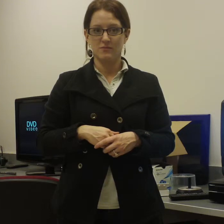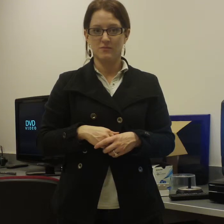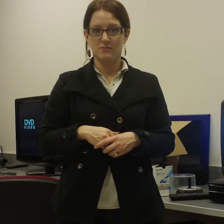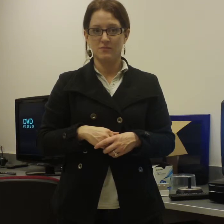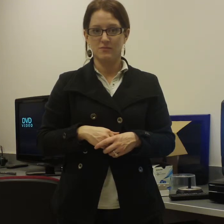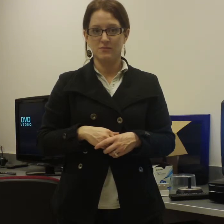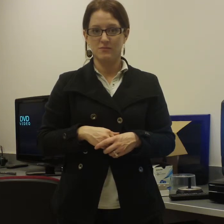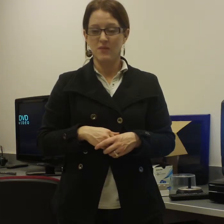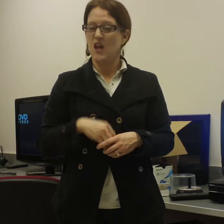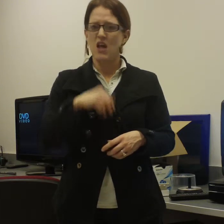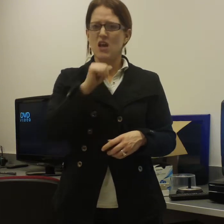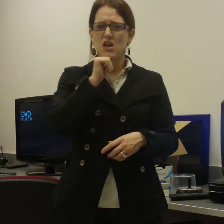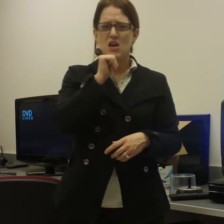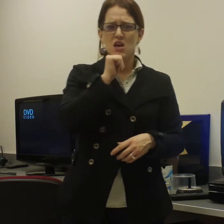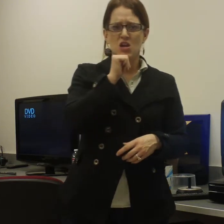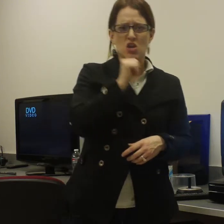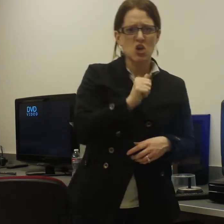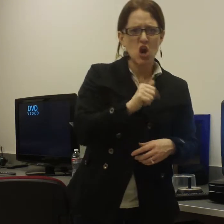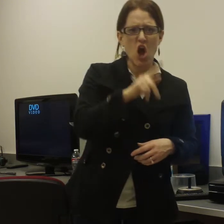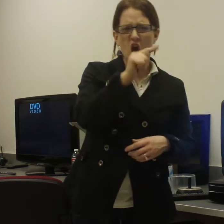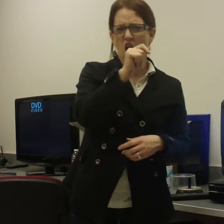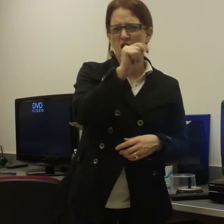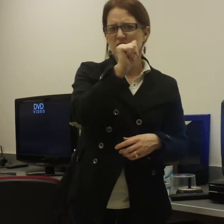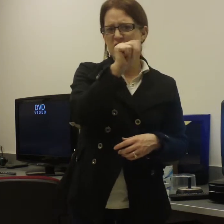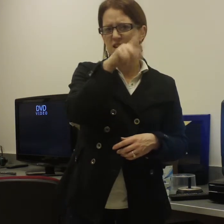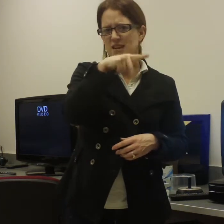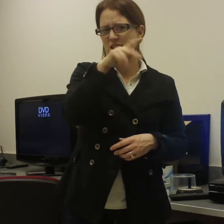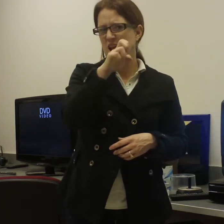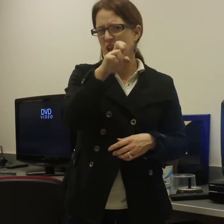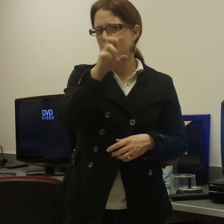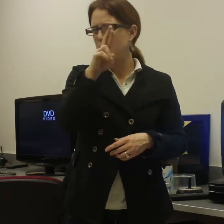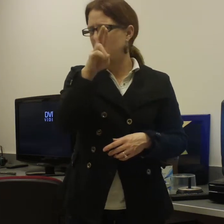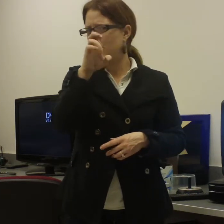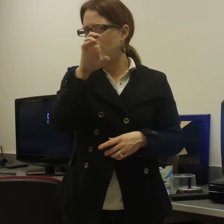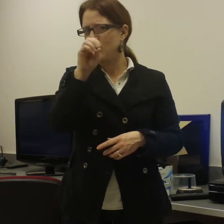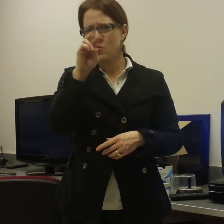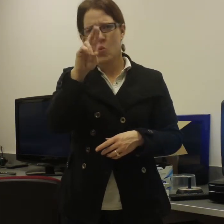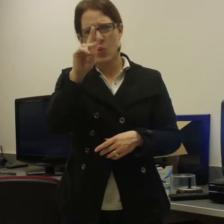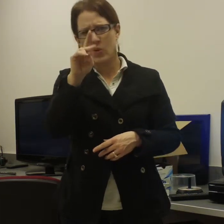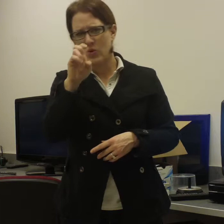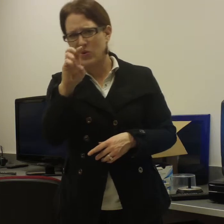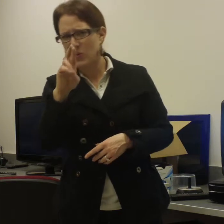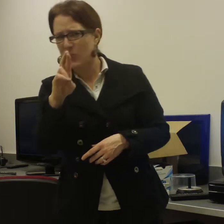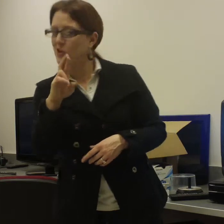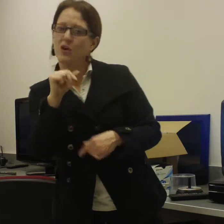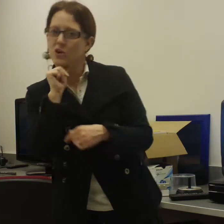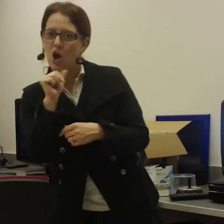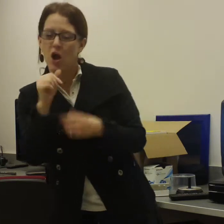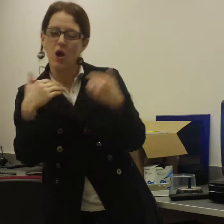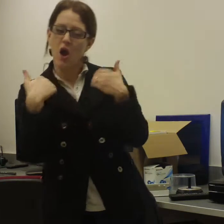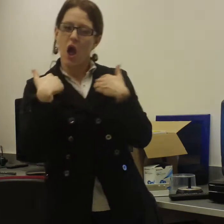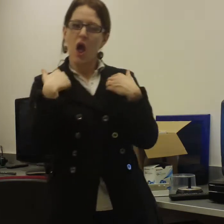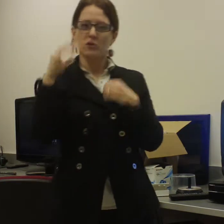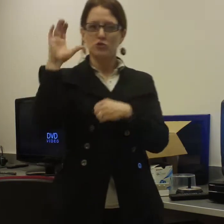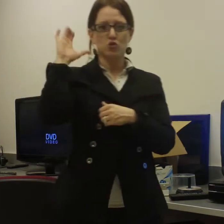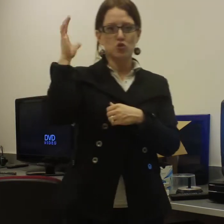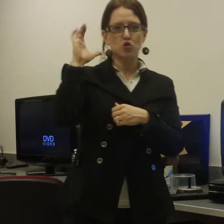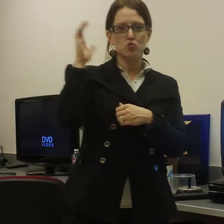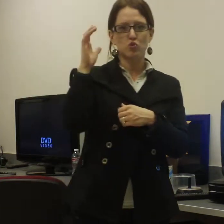tape recorder, it's not a tape in there. What it has is, instead it has a computer chip, all right, and you know with computers that there are these materials